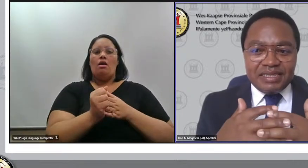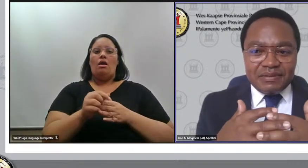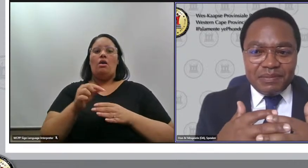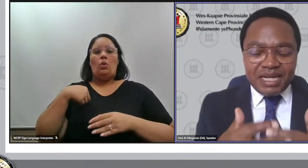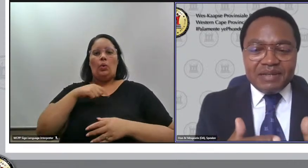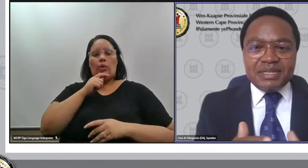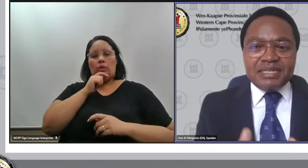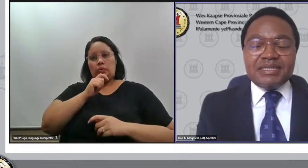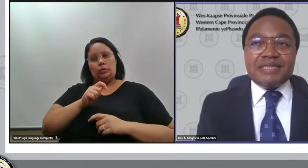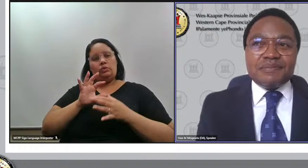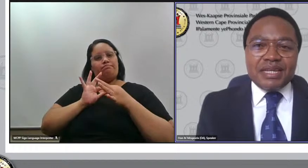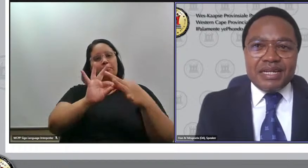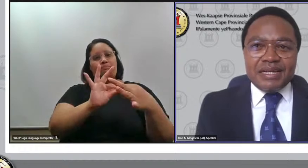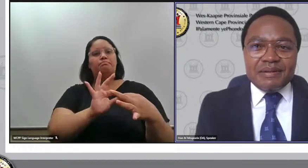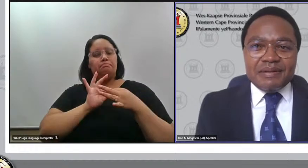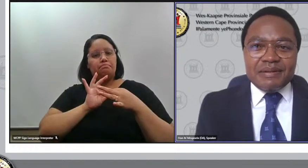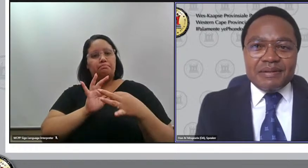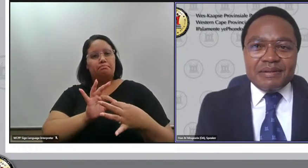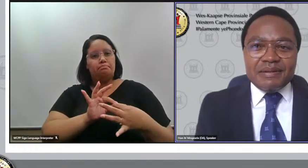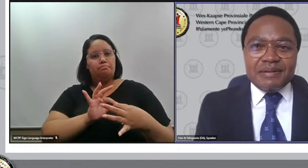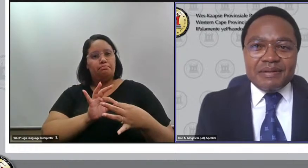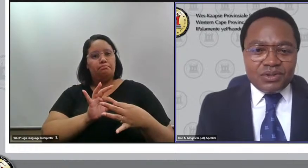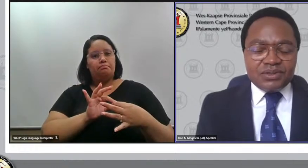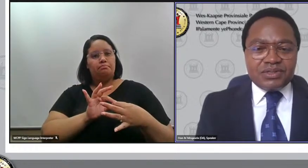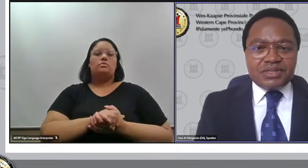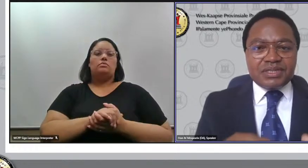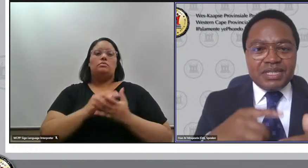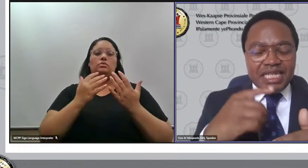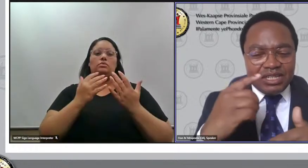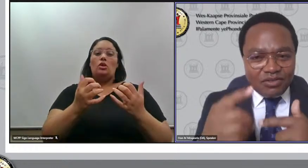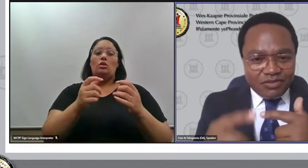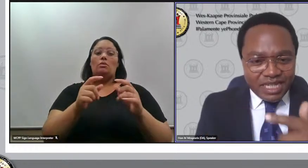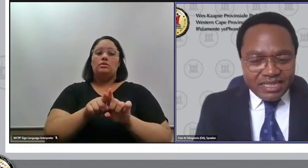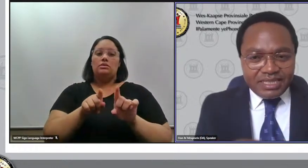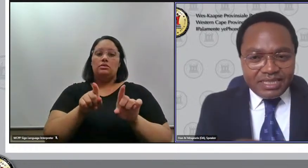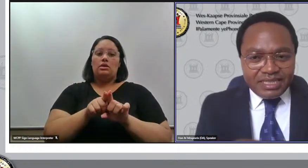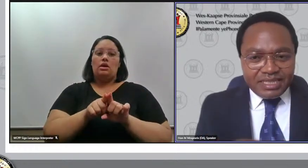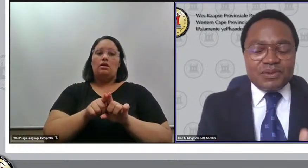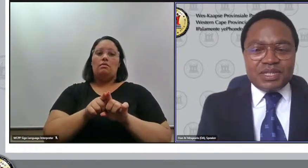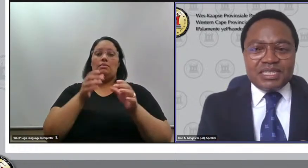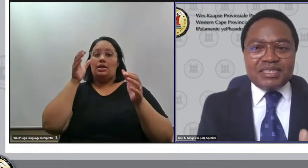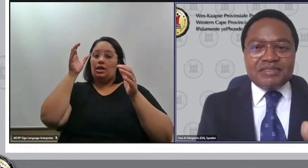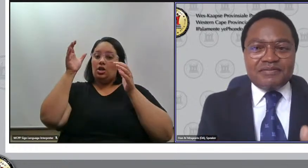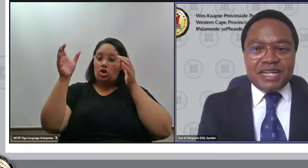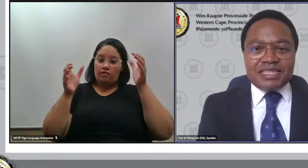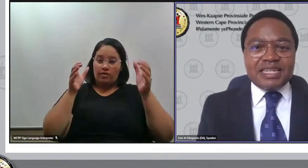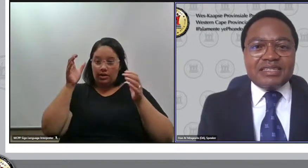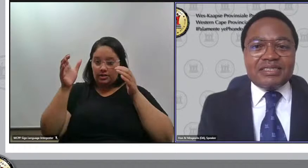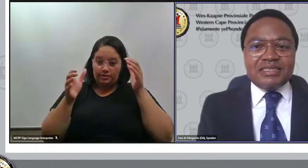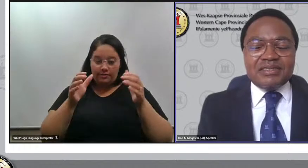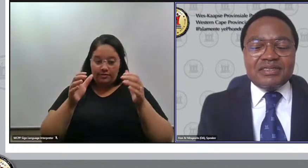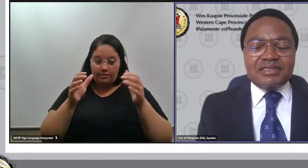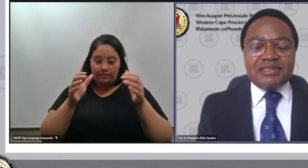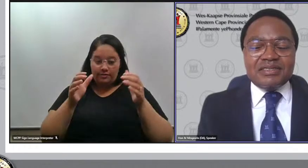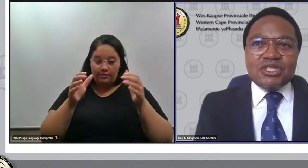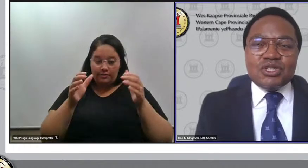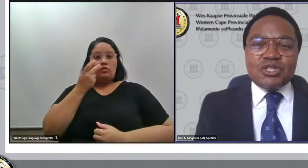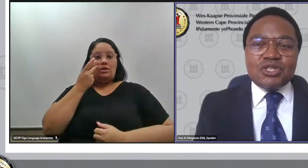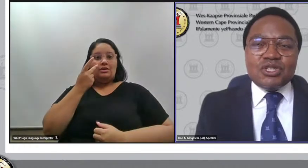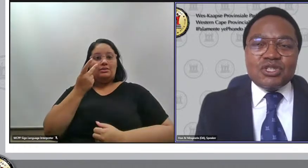relevant, a parliament that is, of course, innovative. If you look at the fact that in